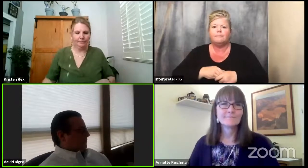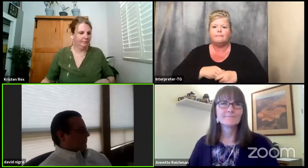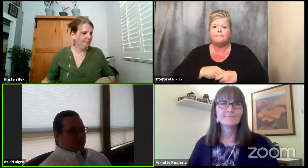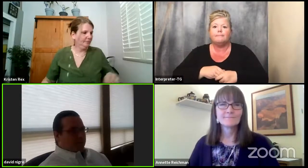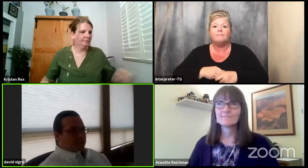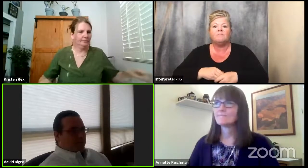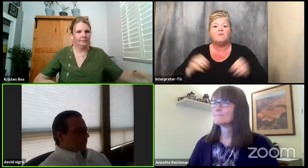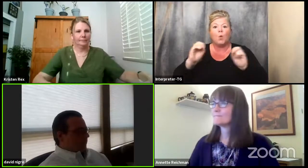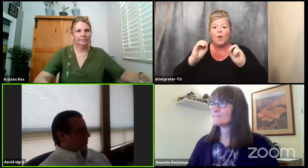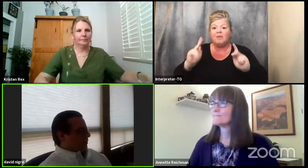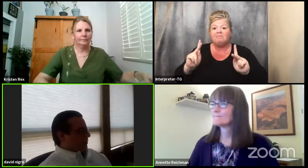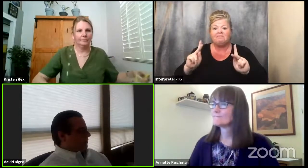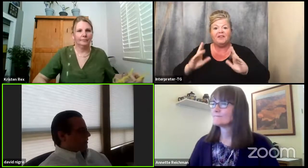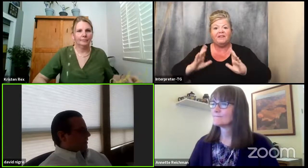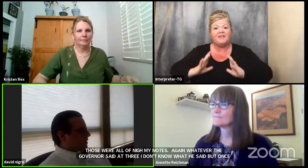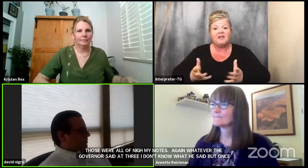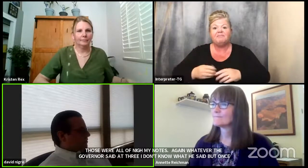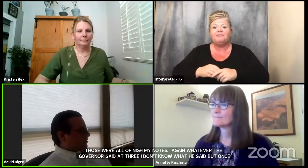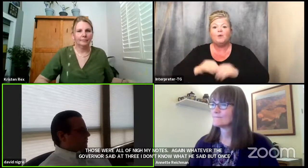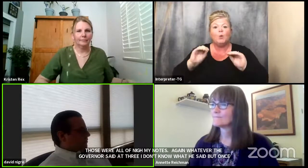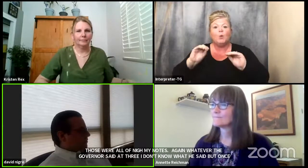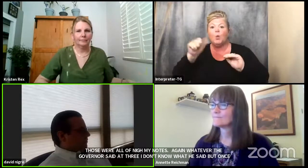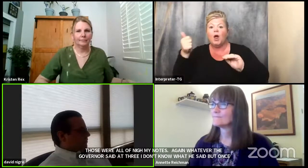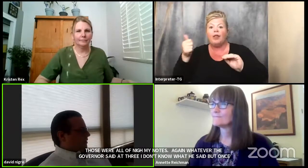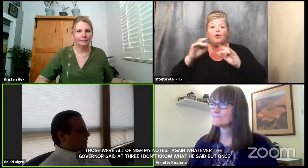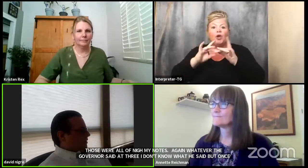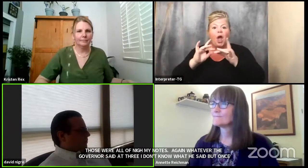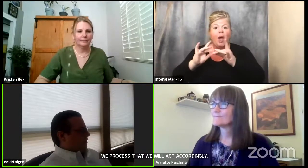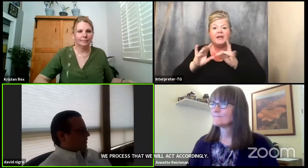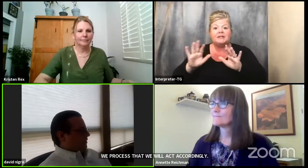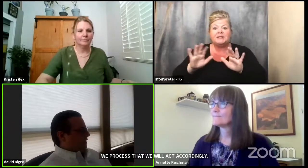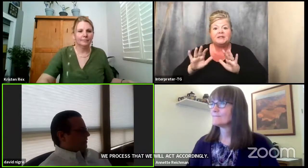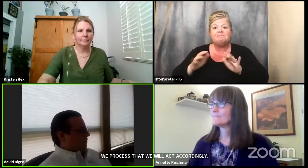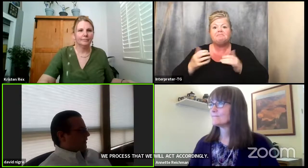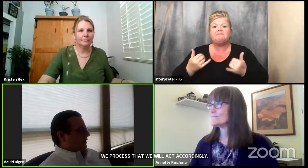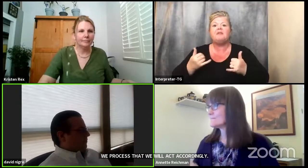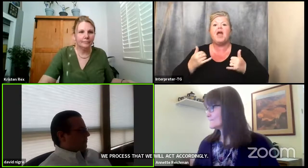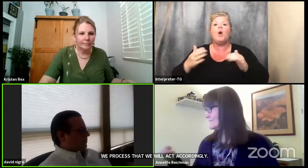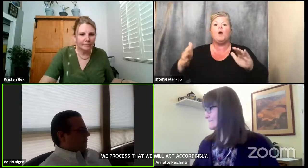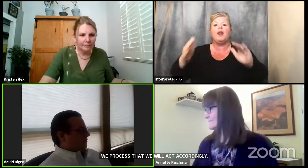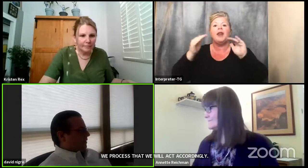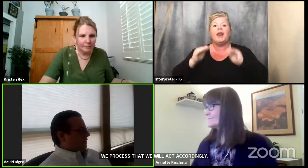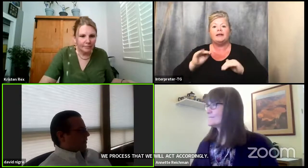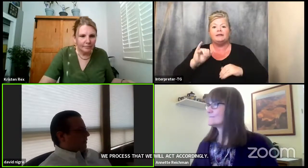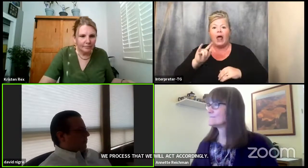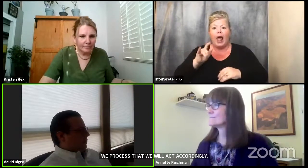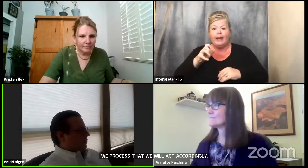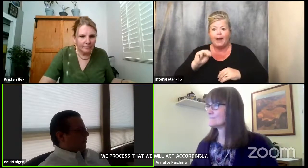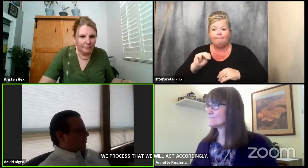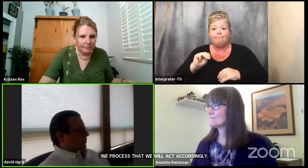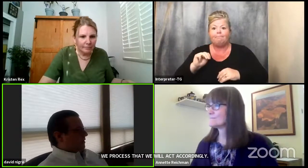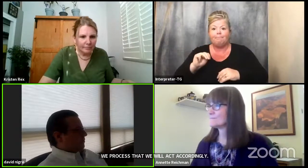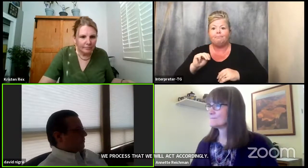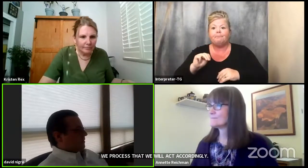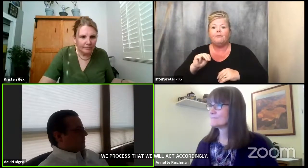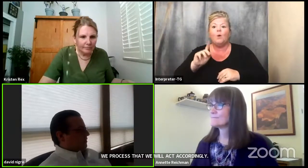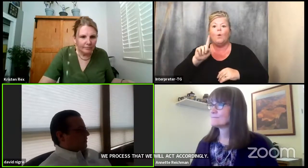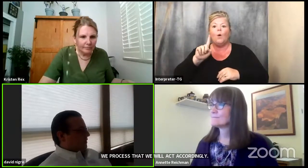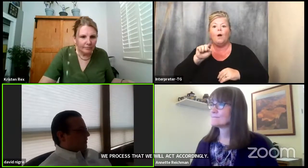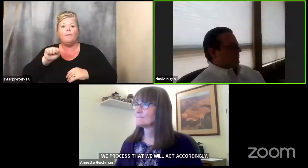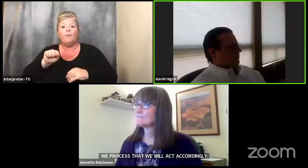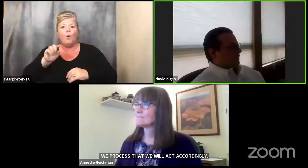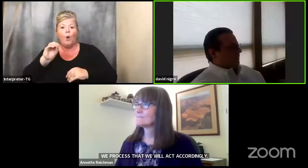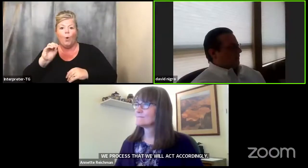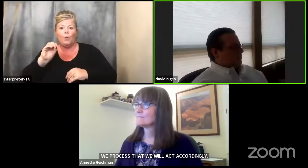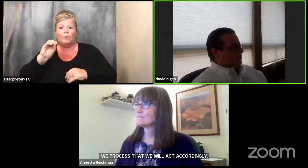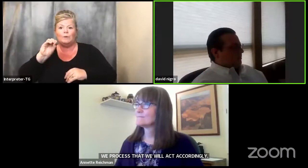Okay, seeing no other comments, we are going to move to the next item, item 1.06, information and discussion